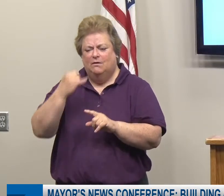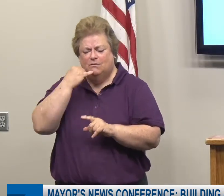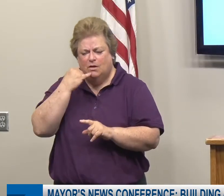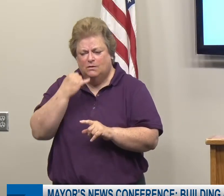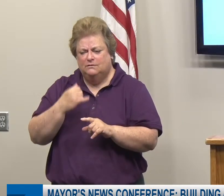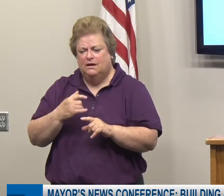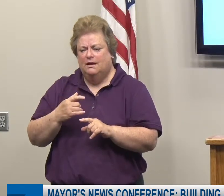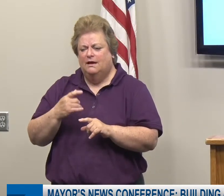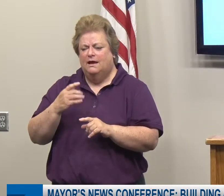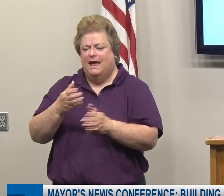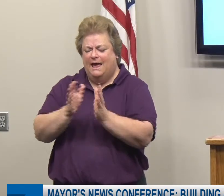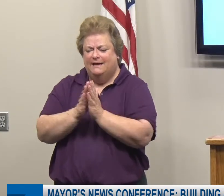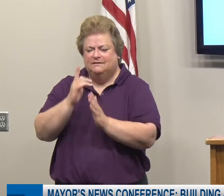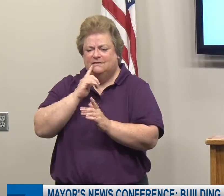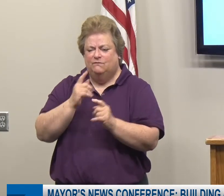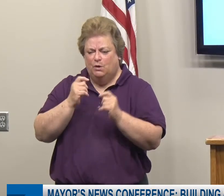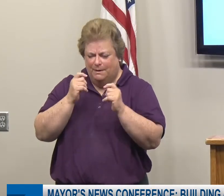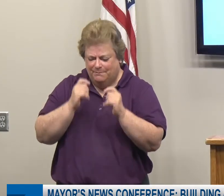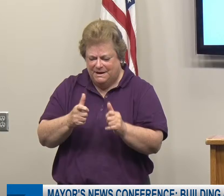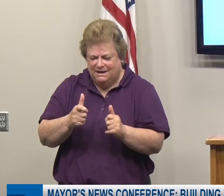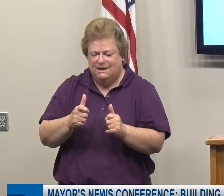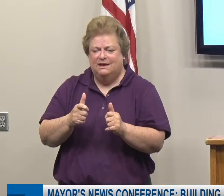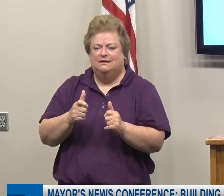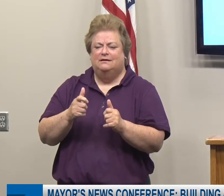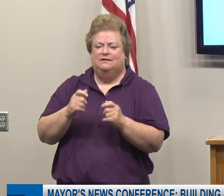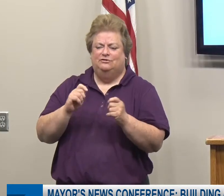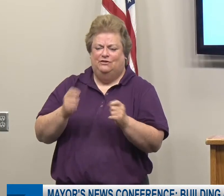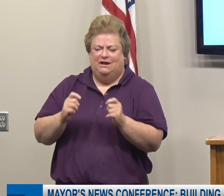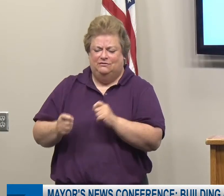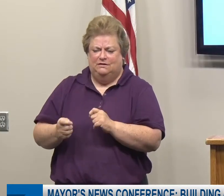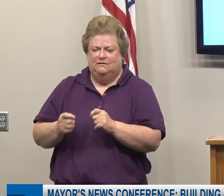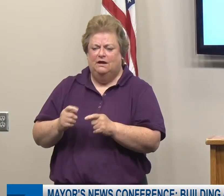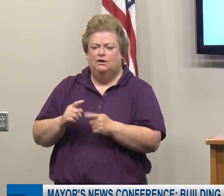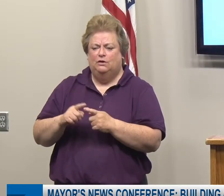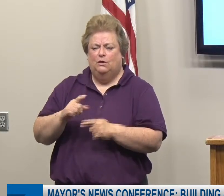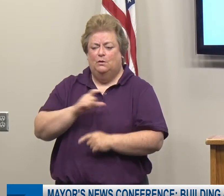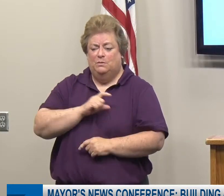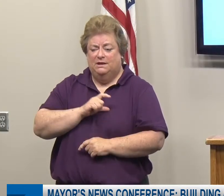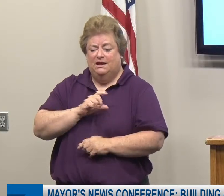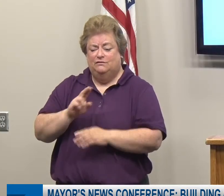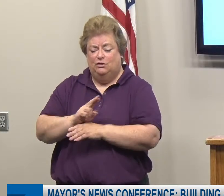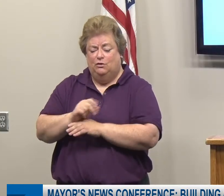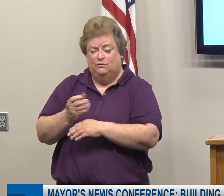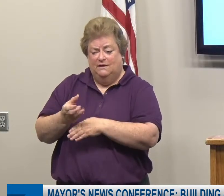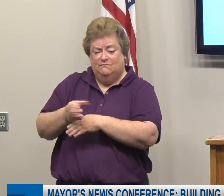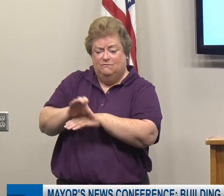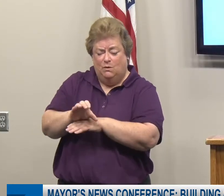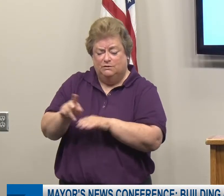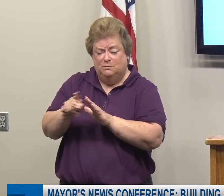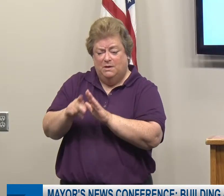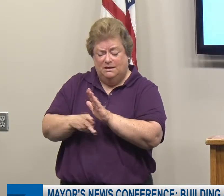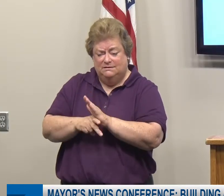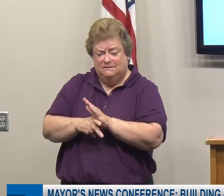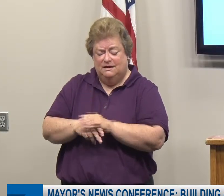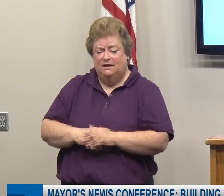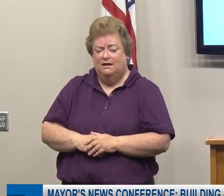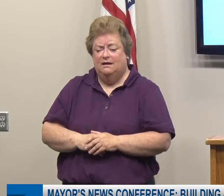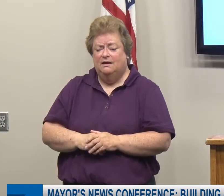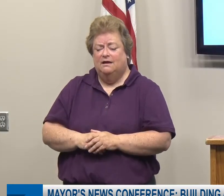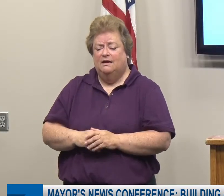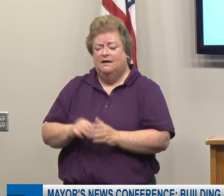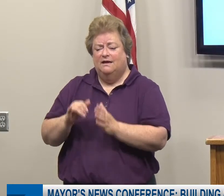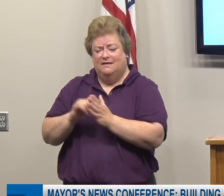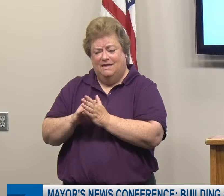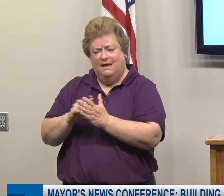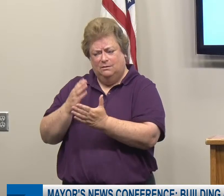requesting immediate, specific changes to our police use of force policies. This heightened involvement of our community members